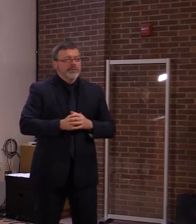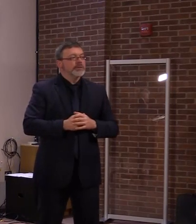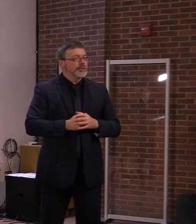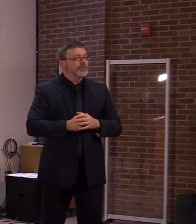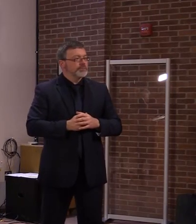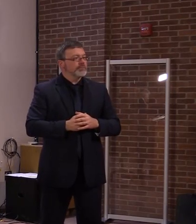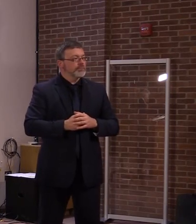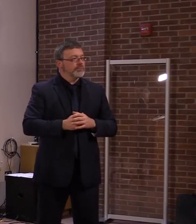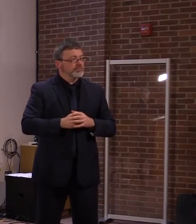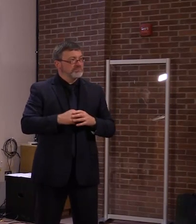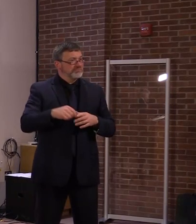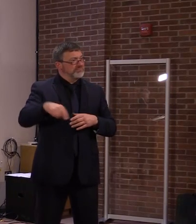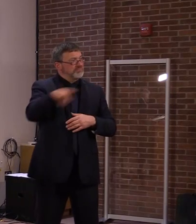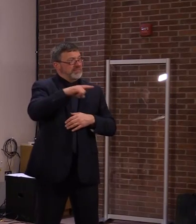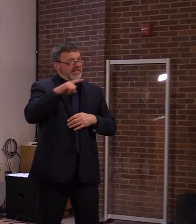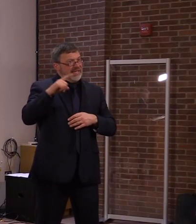sites